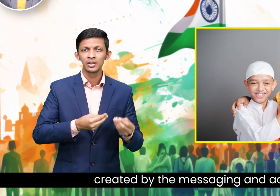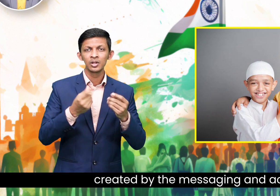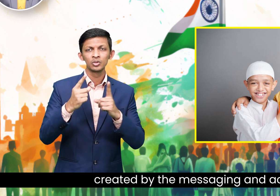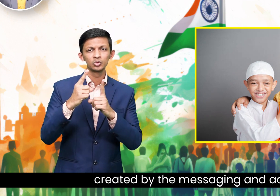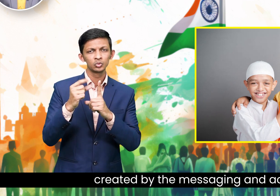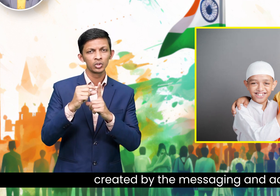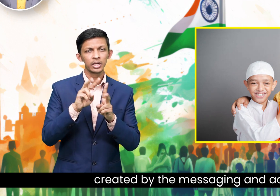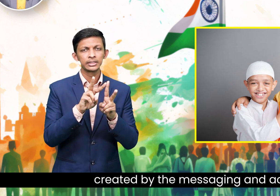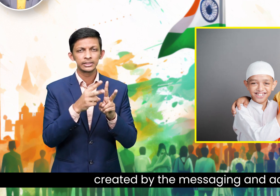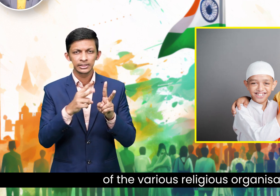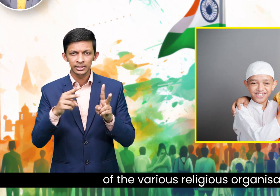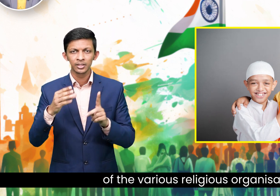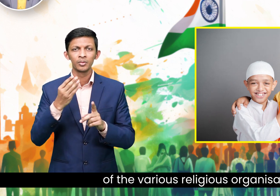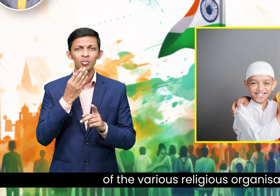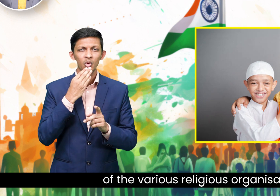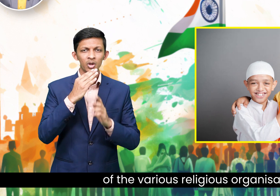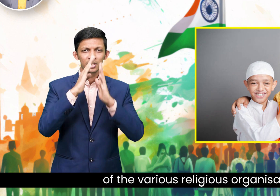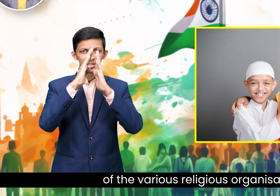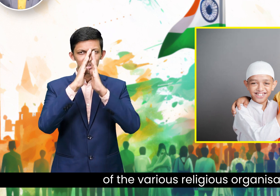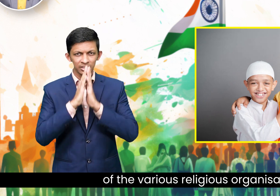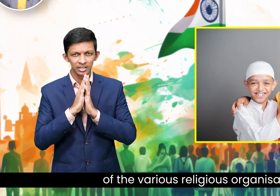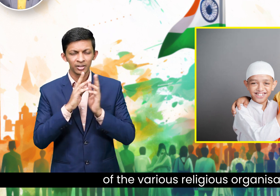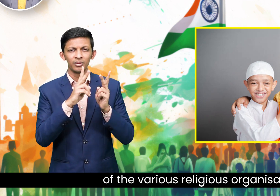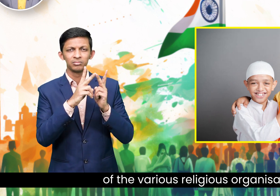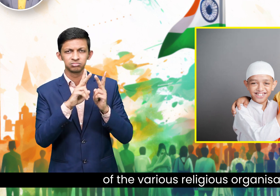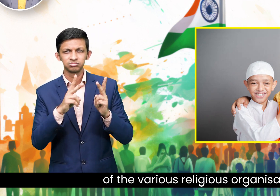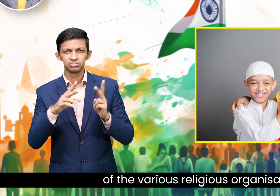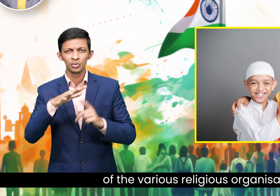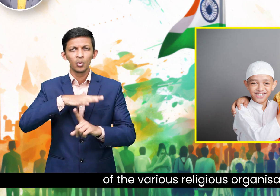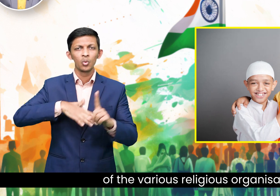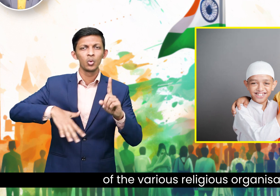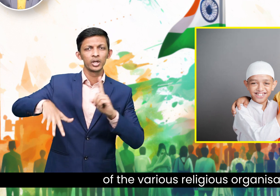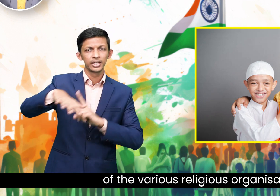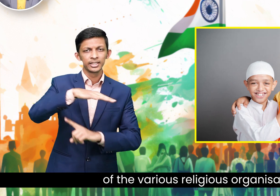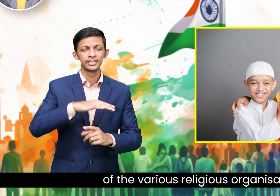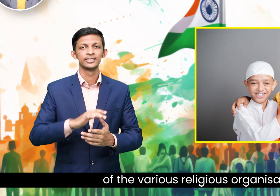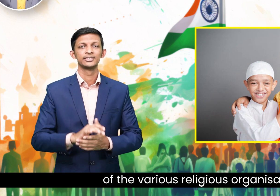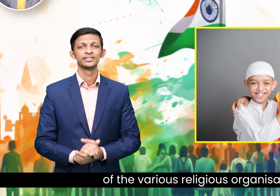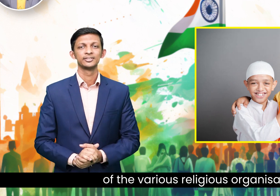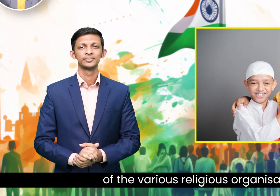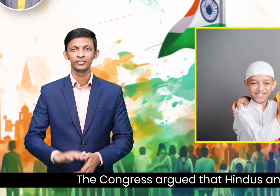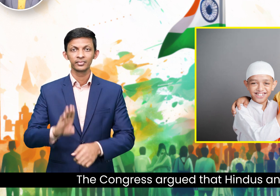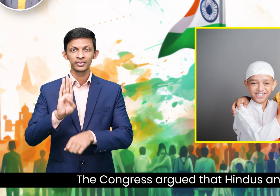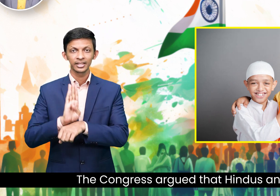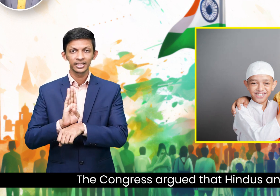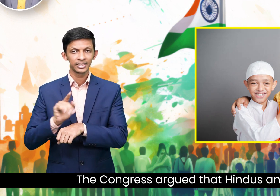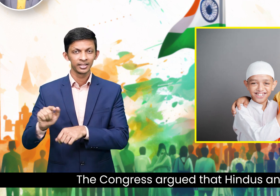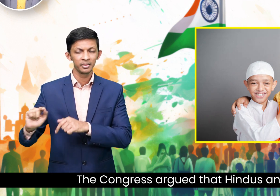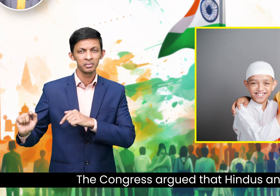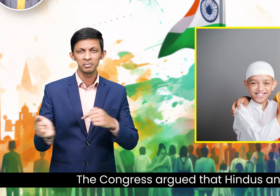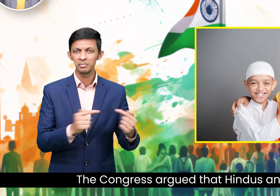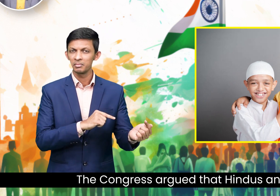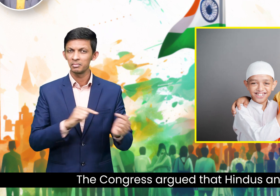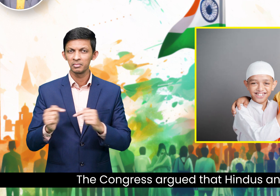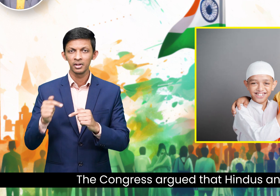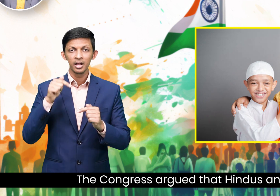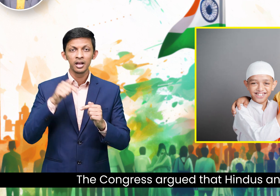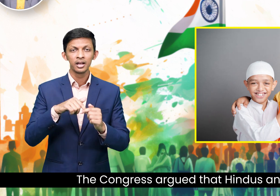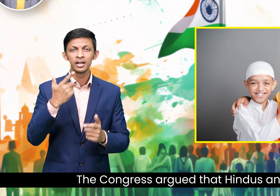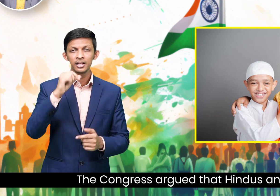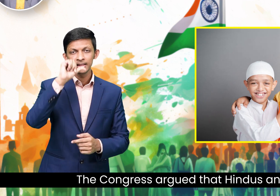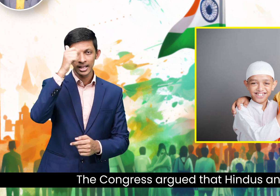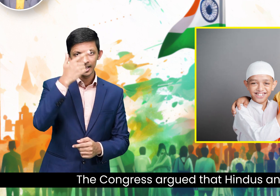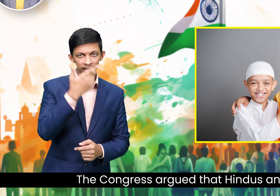messaging and activities of the various religious organizations. The Congress argued